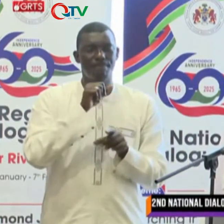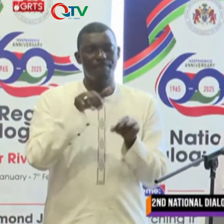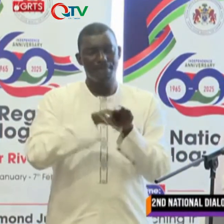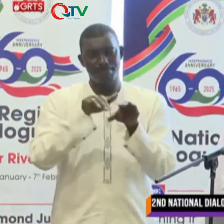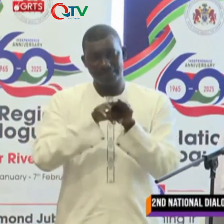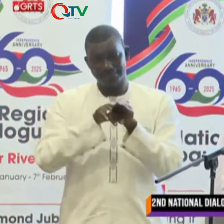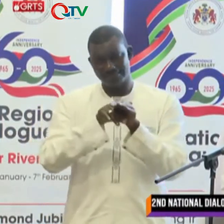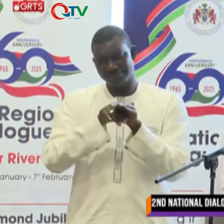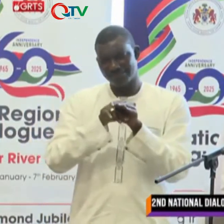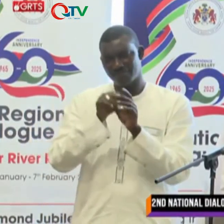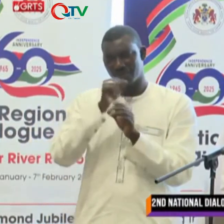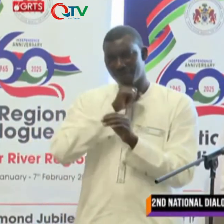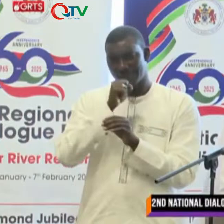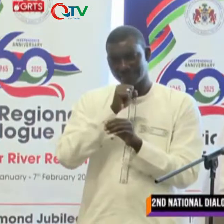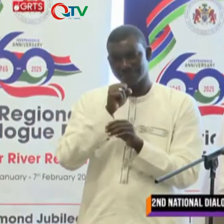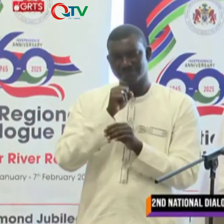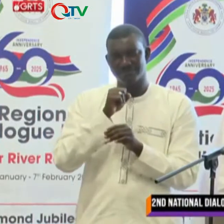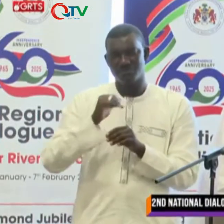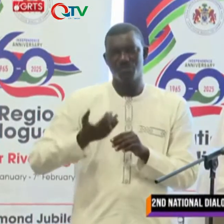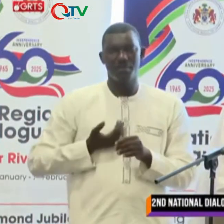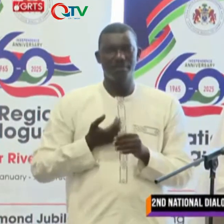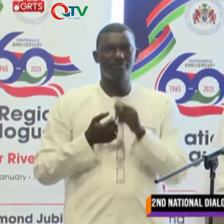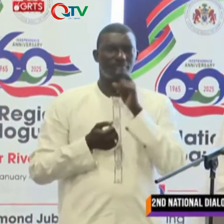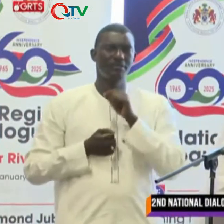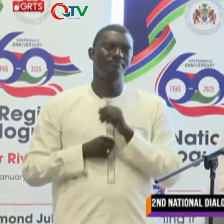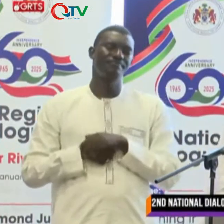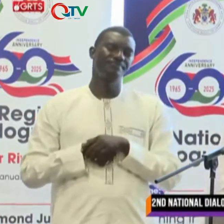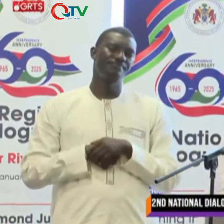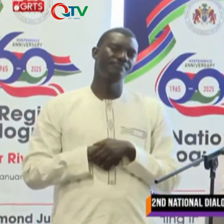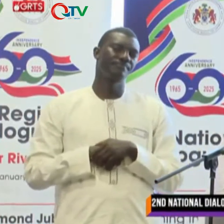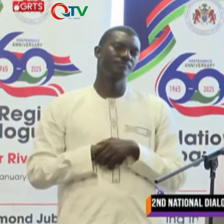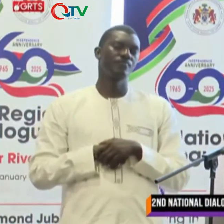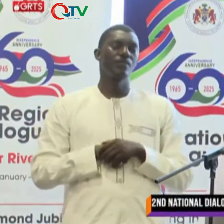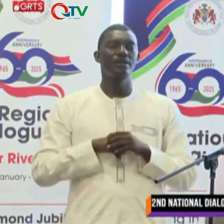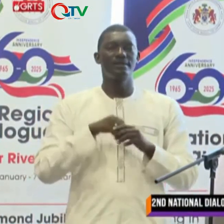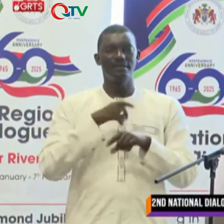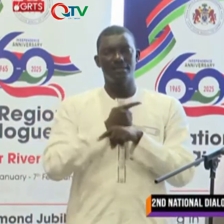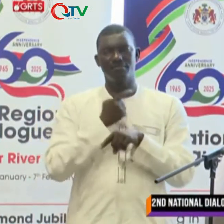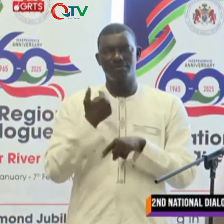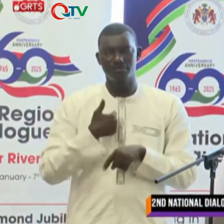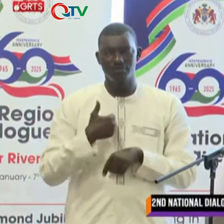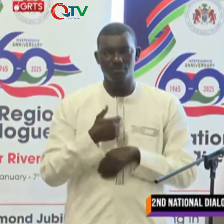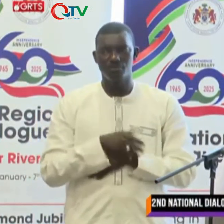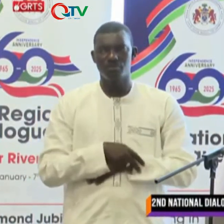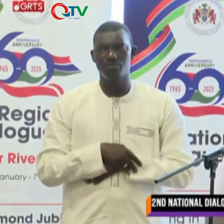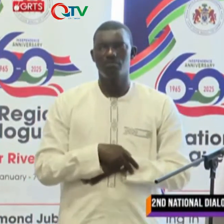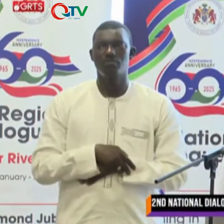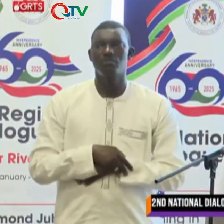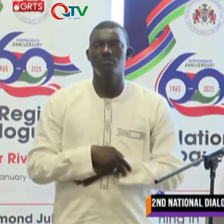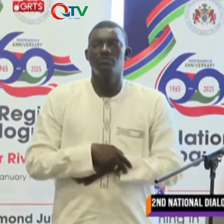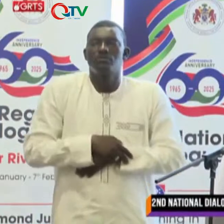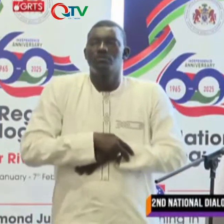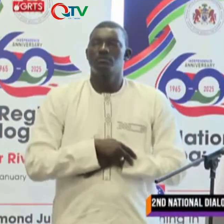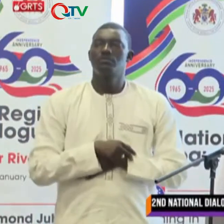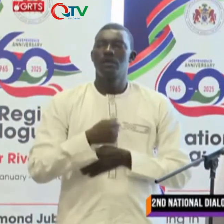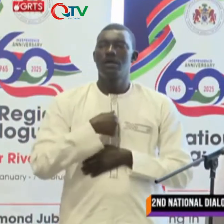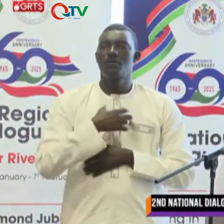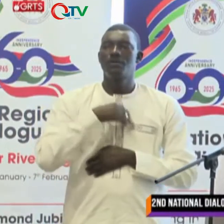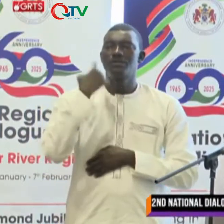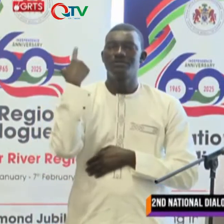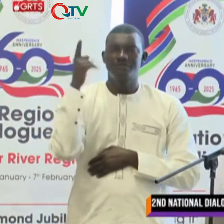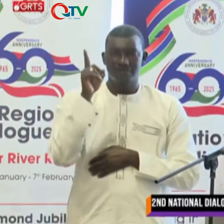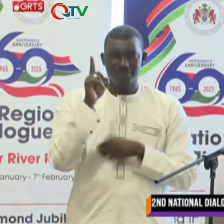press, ladies and gentlemen, fellow Gambians. Let me first and